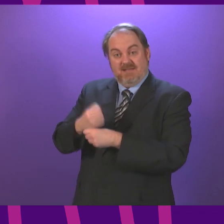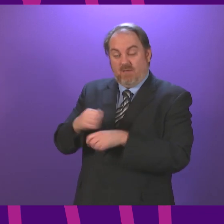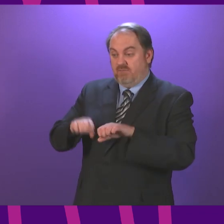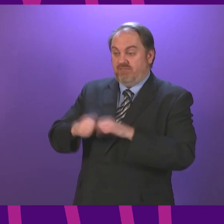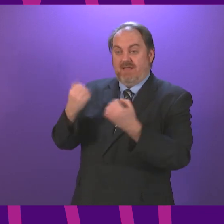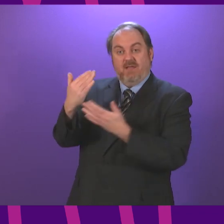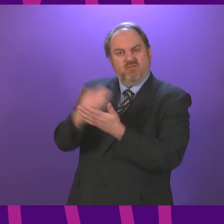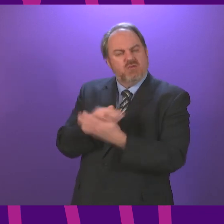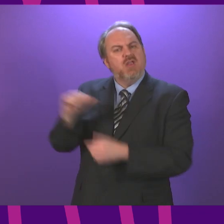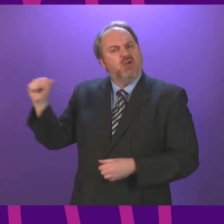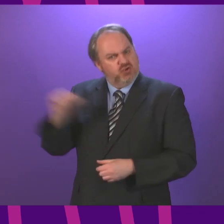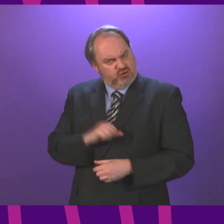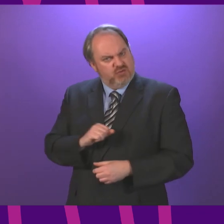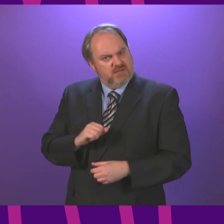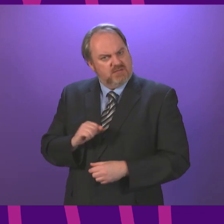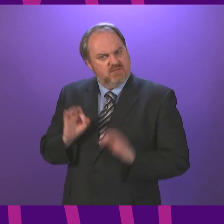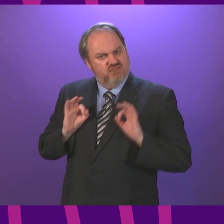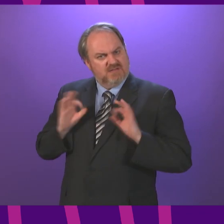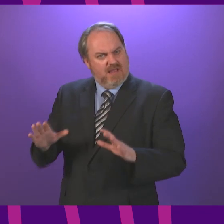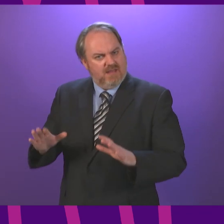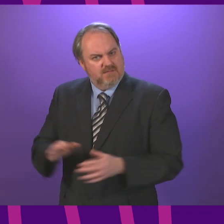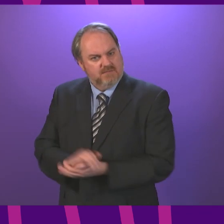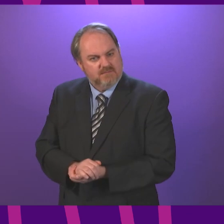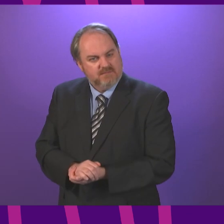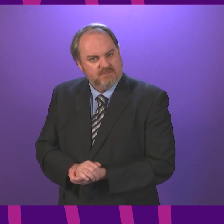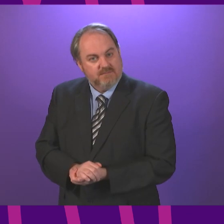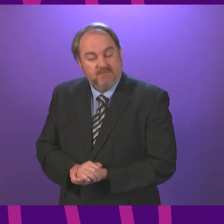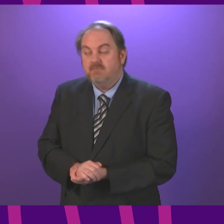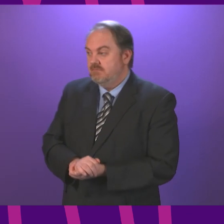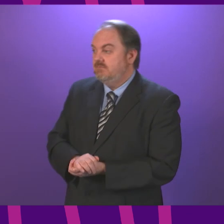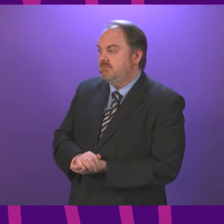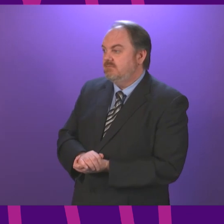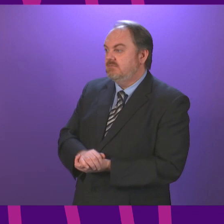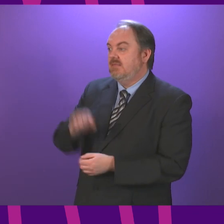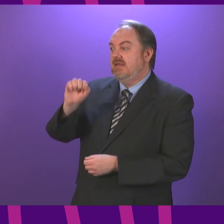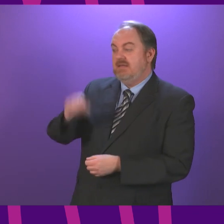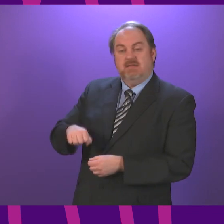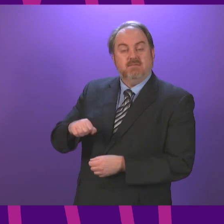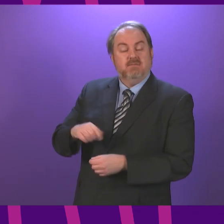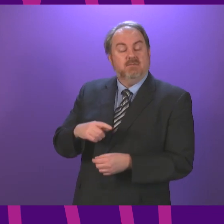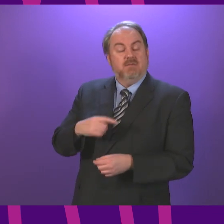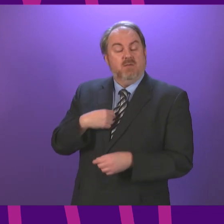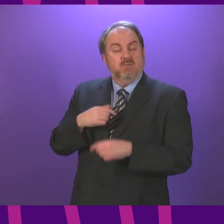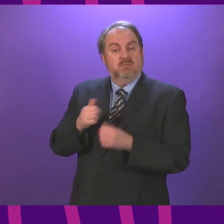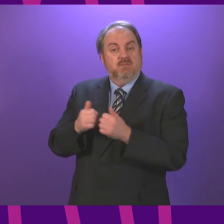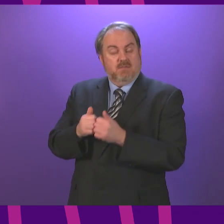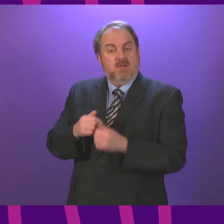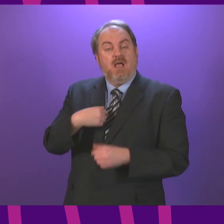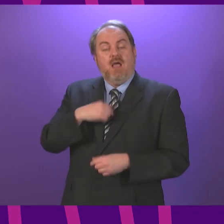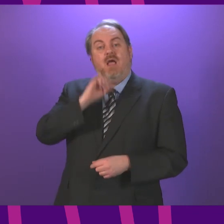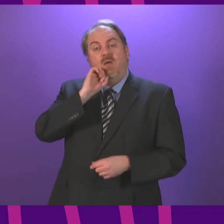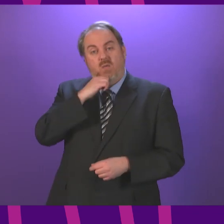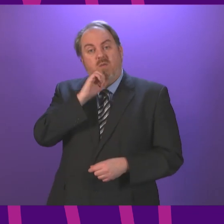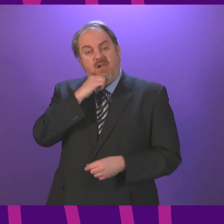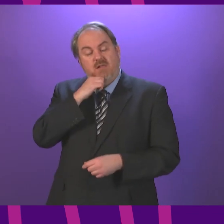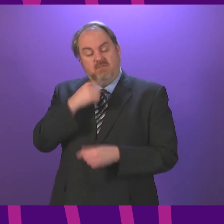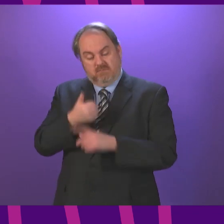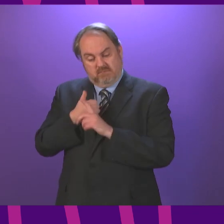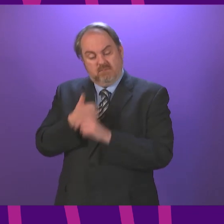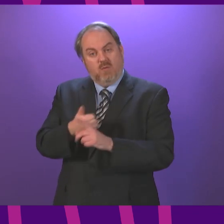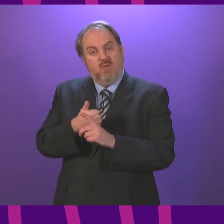should resign? I will uphold my words in the foreword to the ministerial code. I will uphold the principles